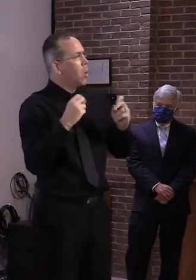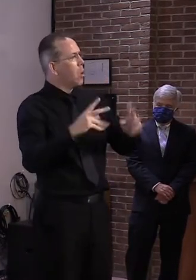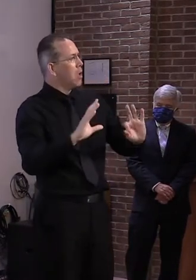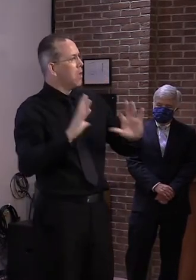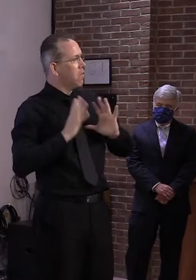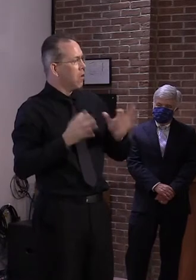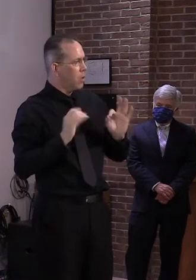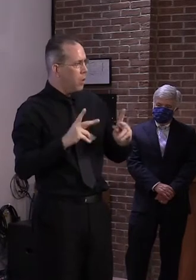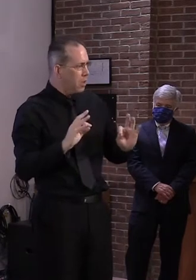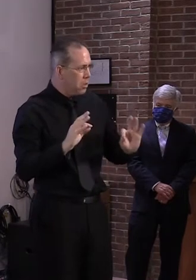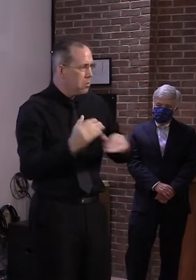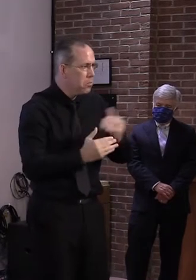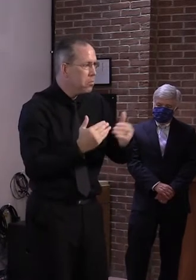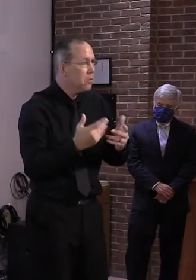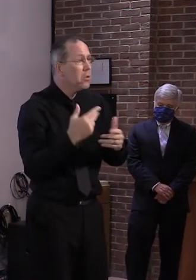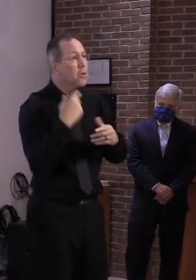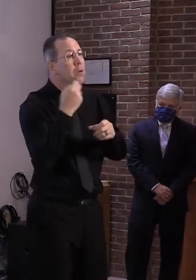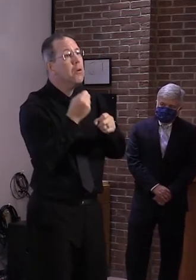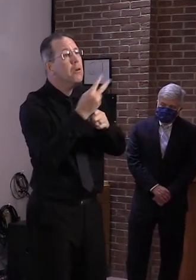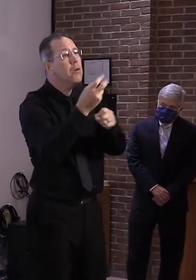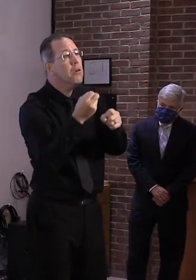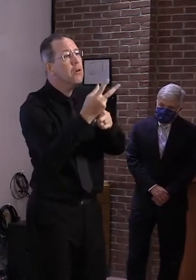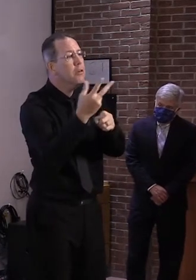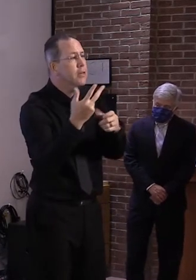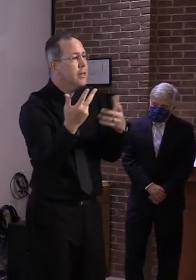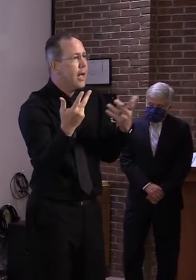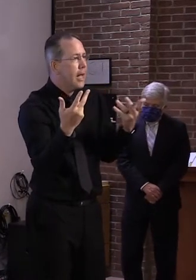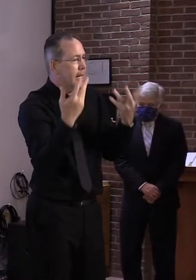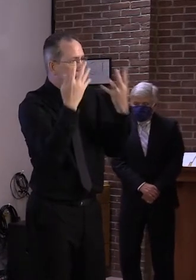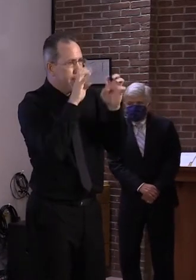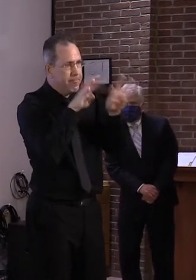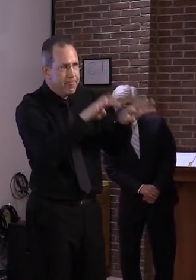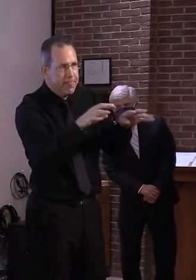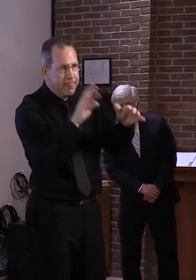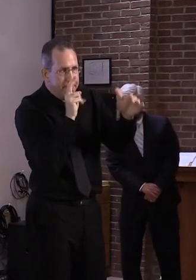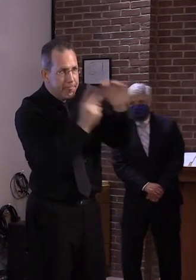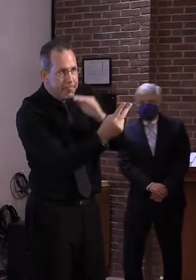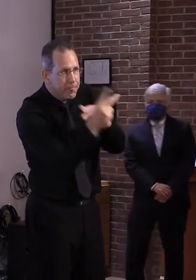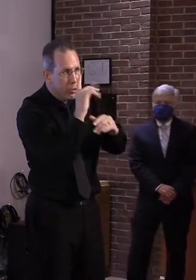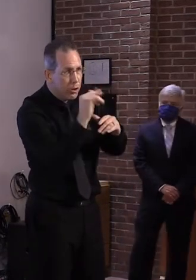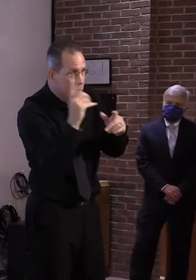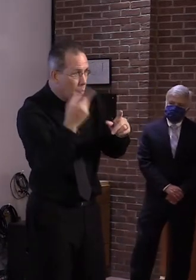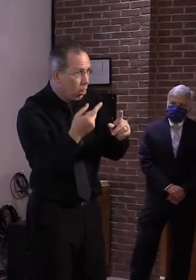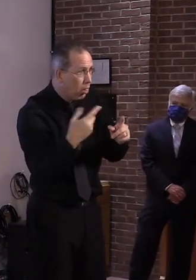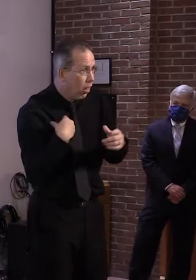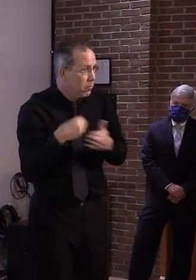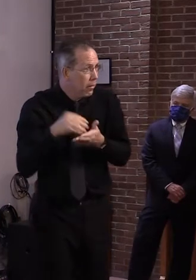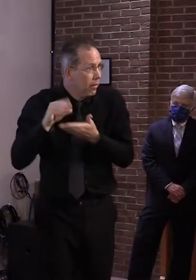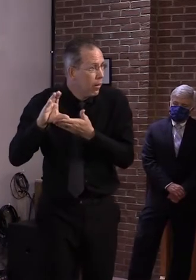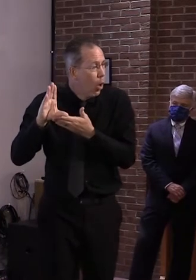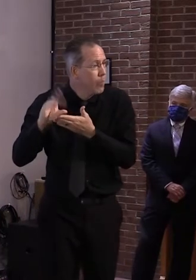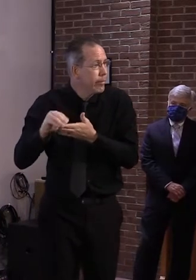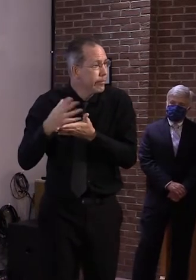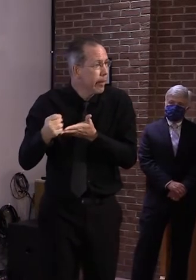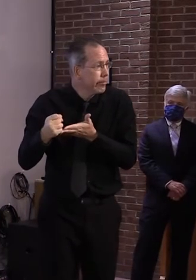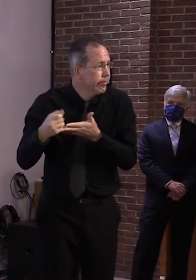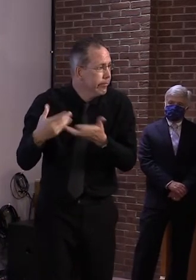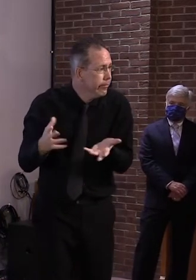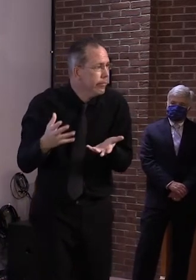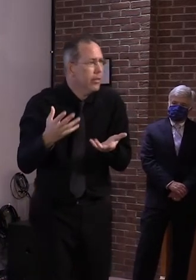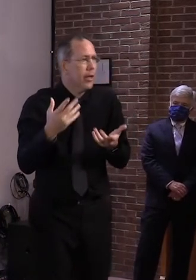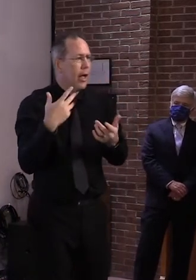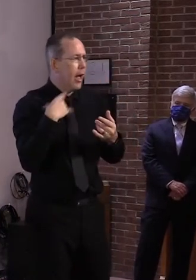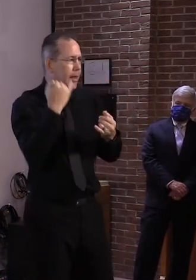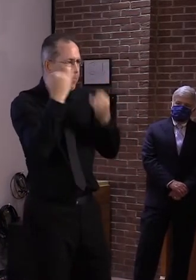So the reserves we put into place, the initiatives that we've outlined, we're just going to have to become very